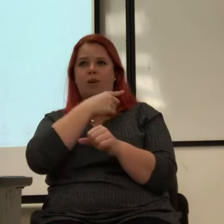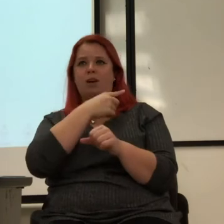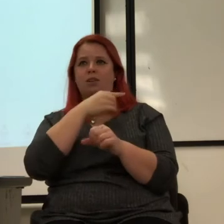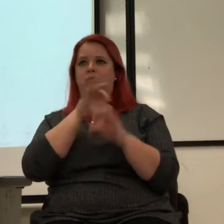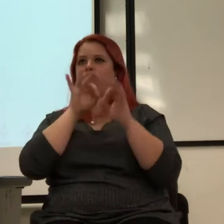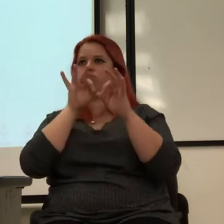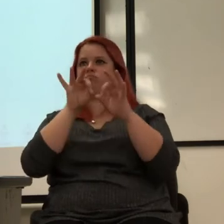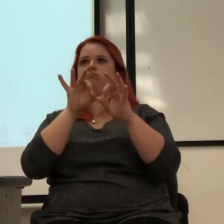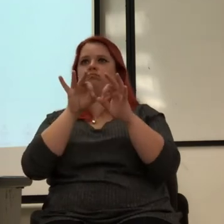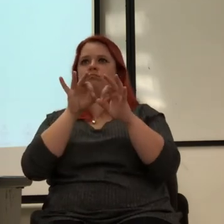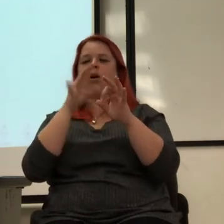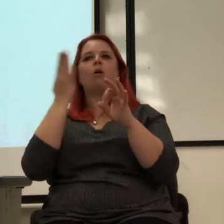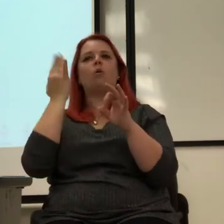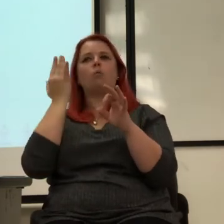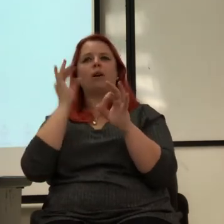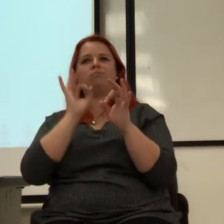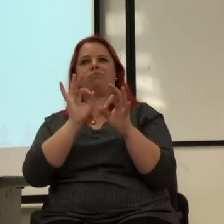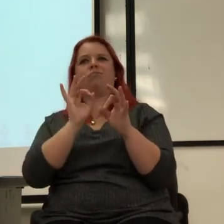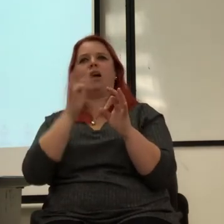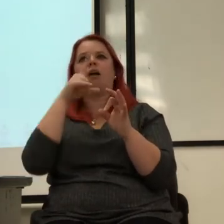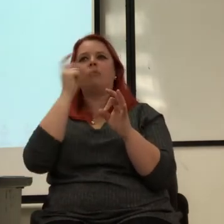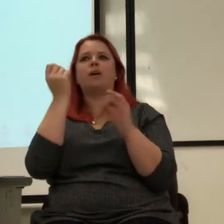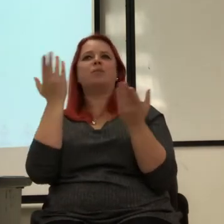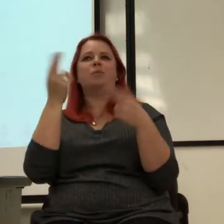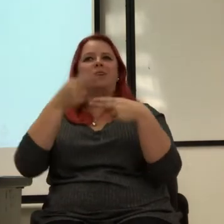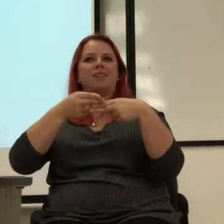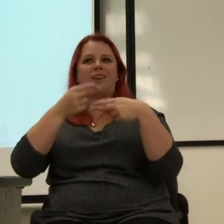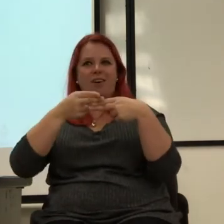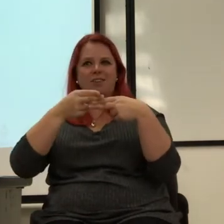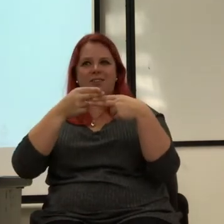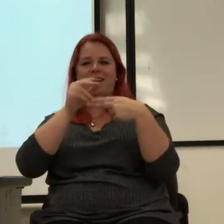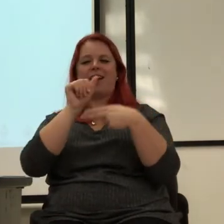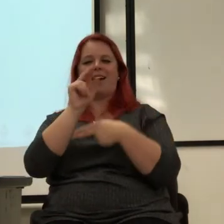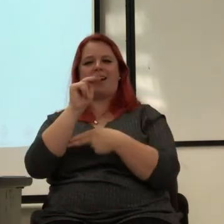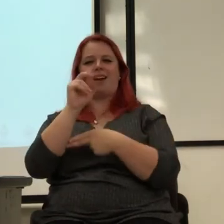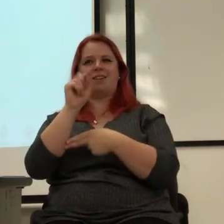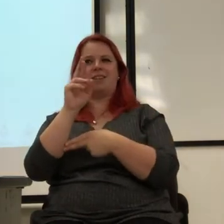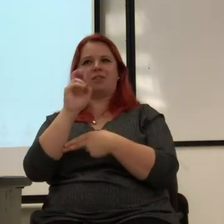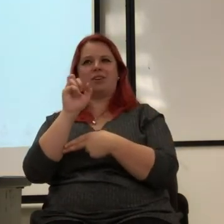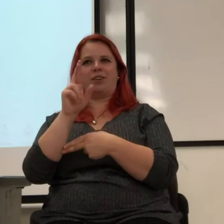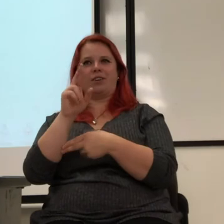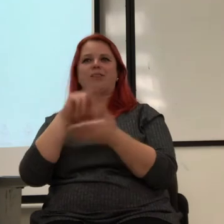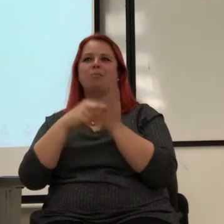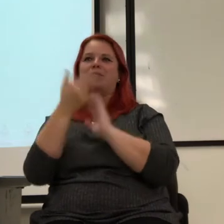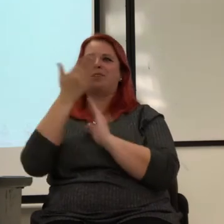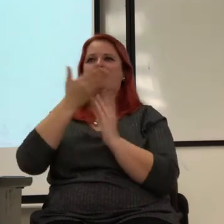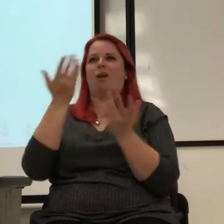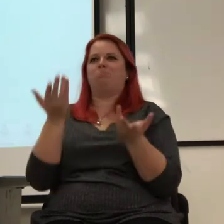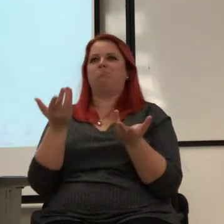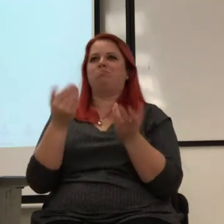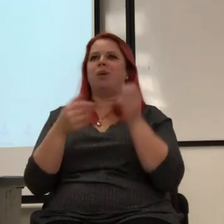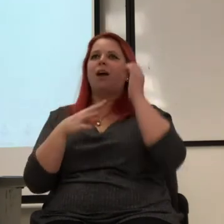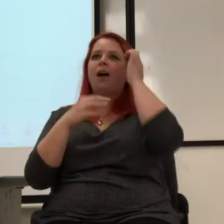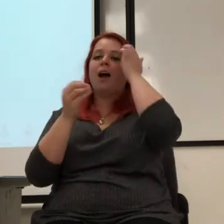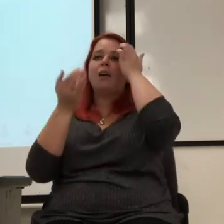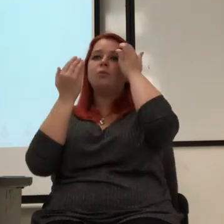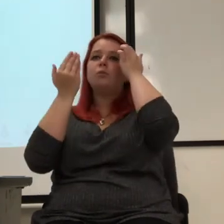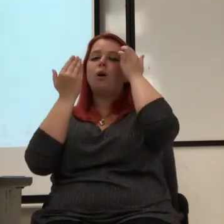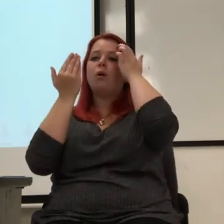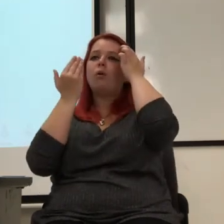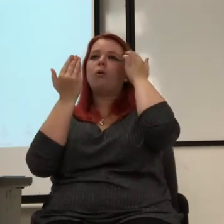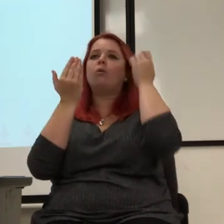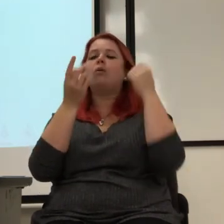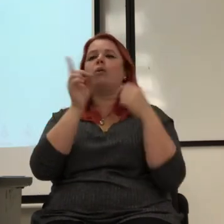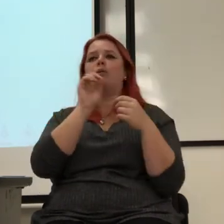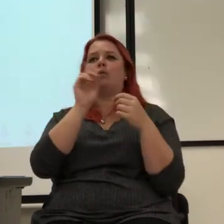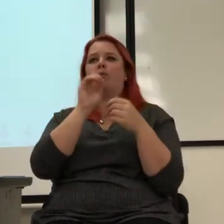gold. Why are you gold? Because what is it called? It's called anterior. Oh, so we found the front. And you know what it